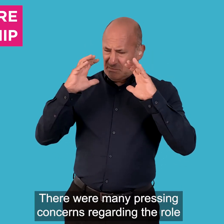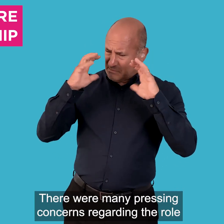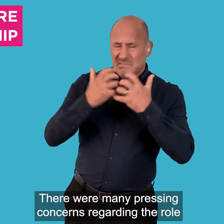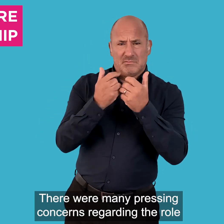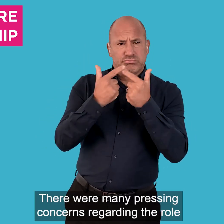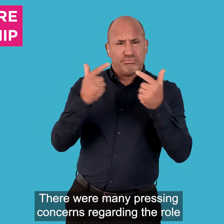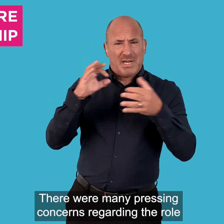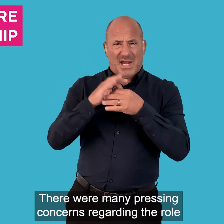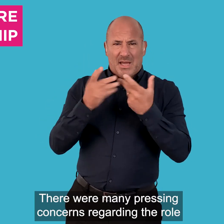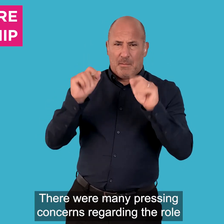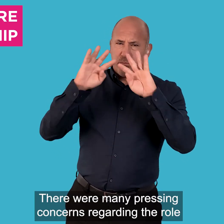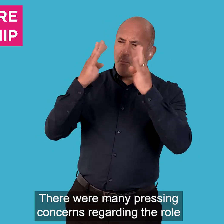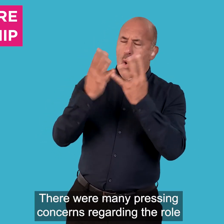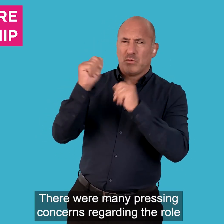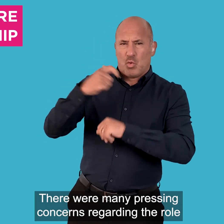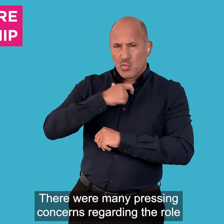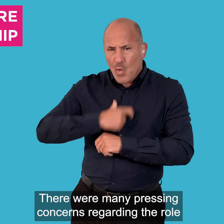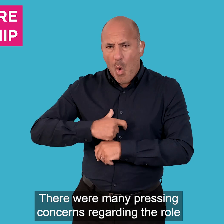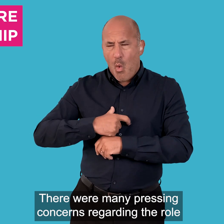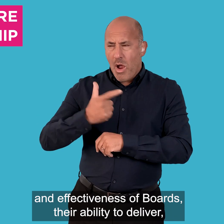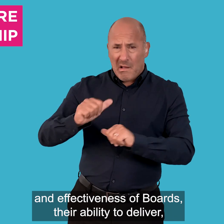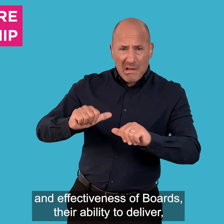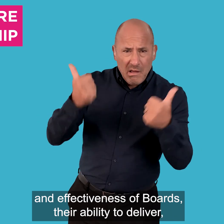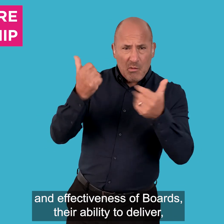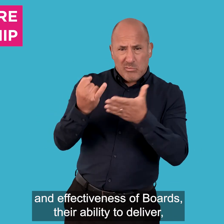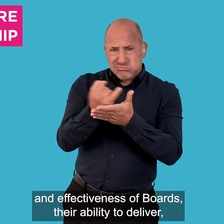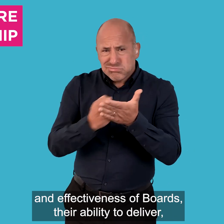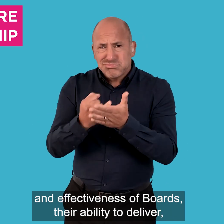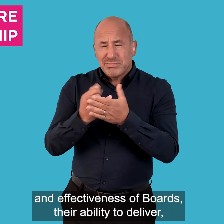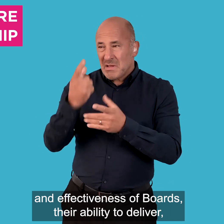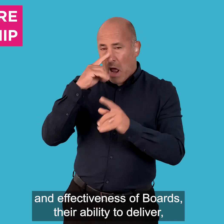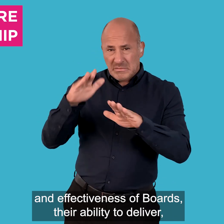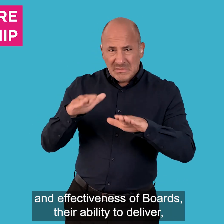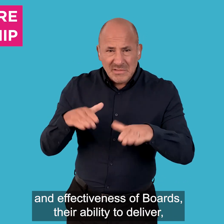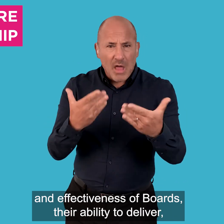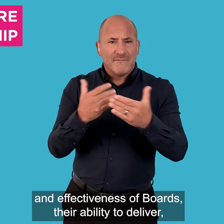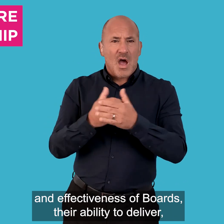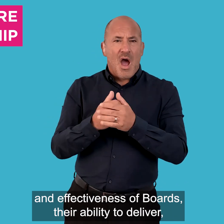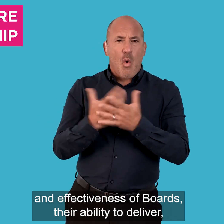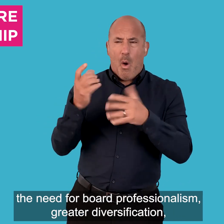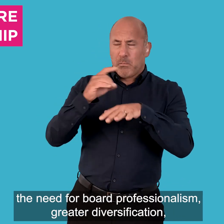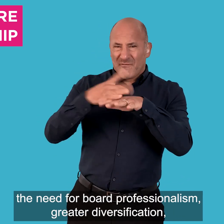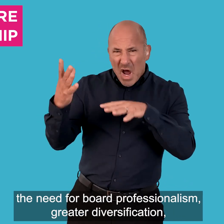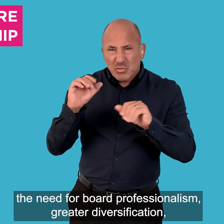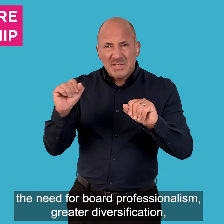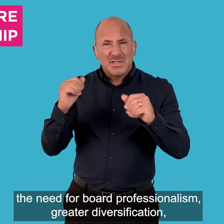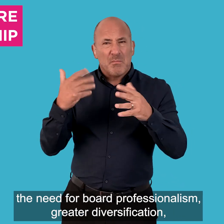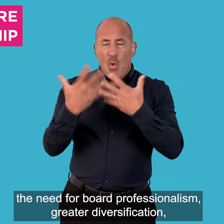There were many pressing concerns regarding the role and effectiveness of boards, their ability to deliver, the need